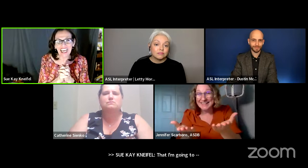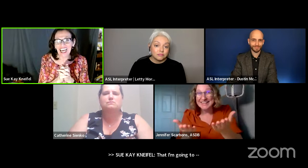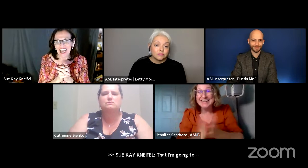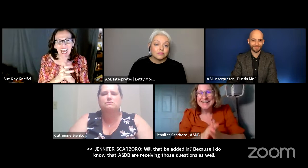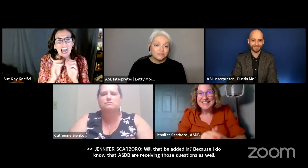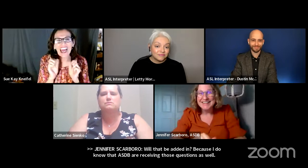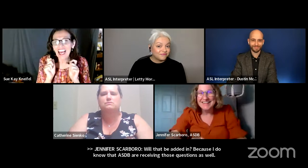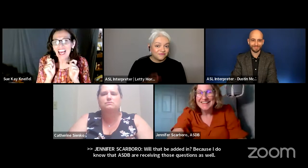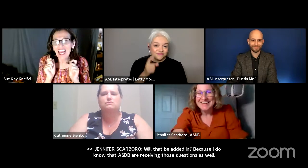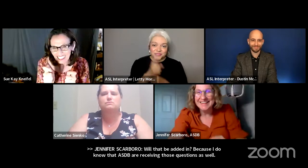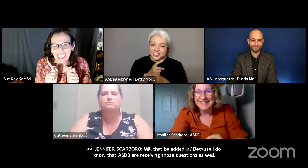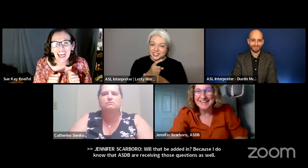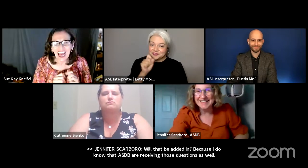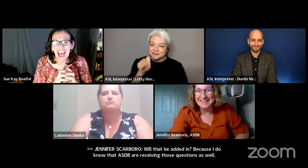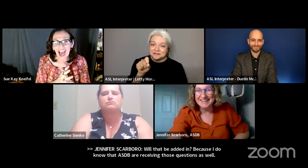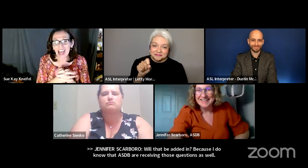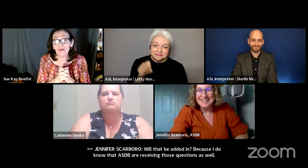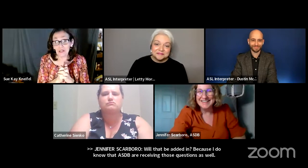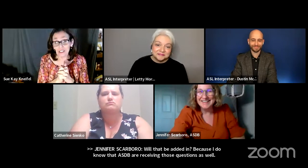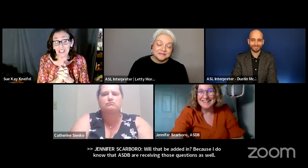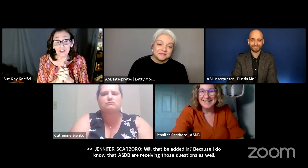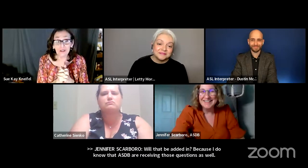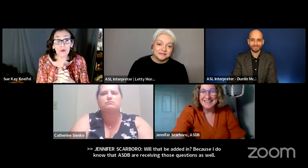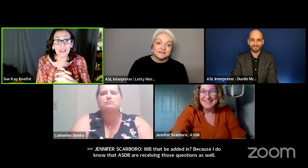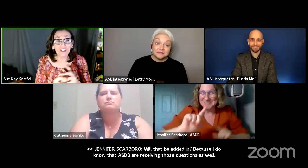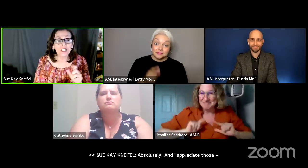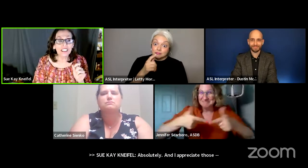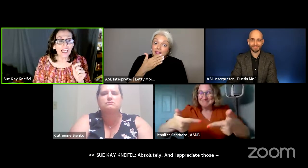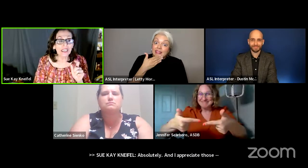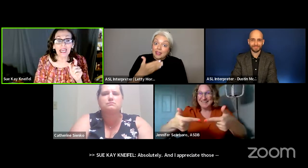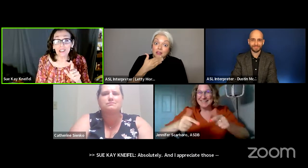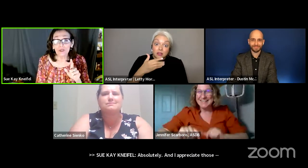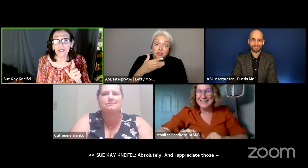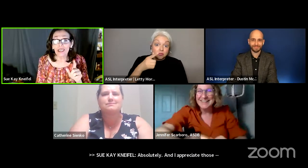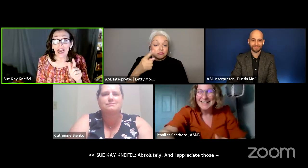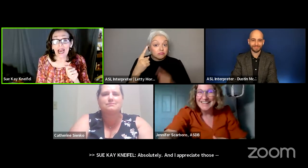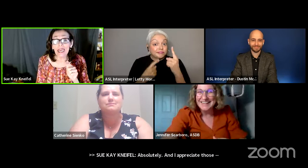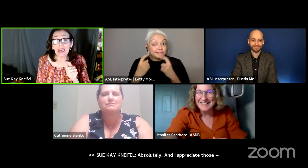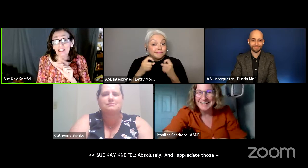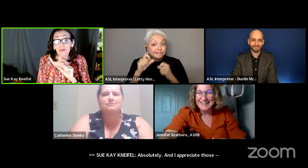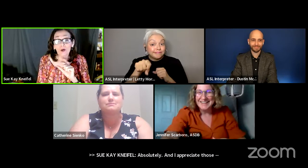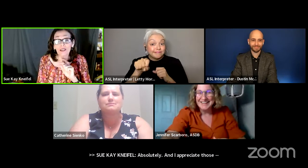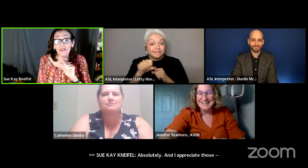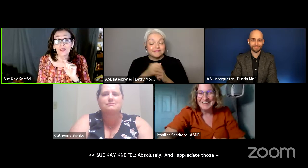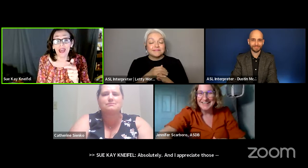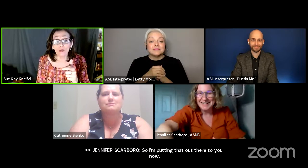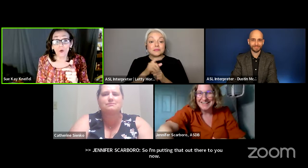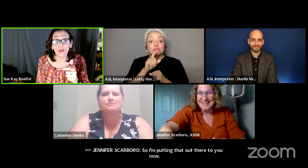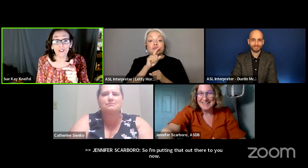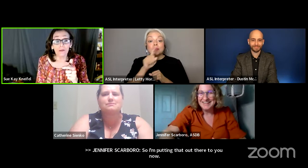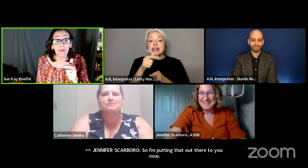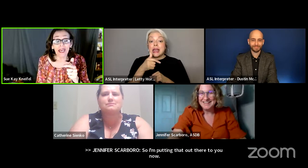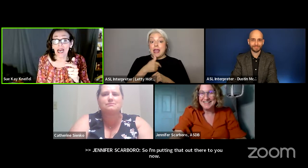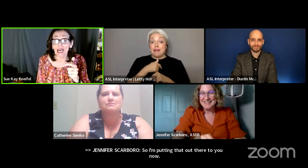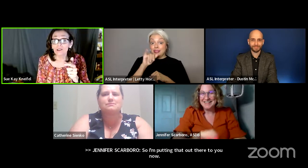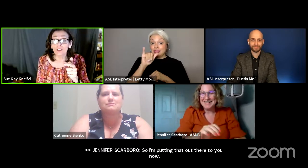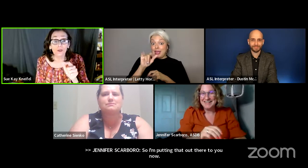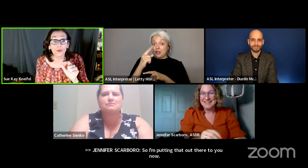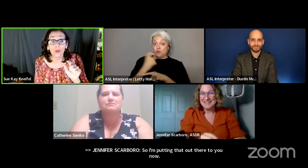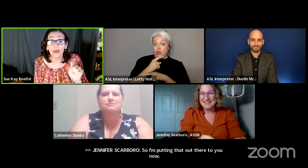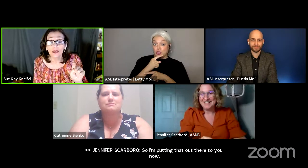those. I'm putting that out there to you now. I appreciate those questions. And actually, I am going to put that question